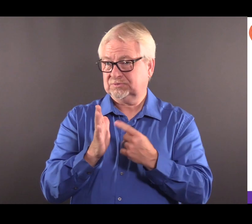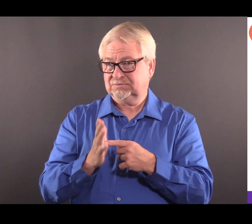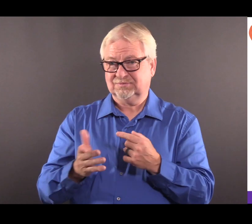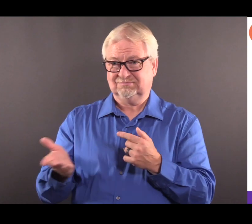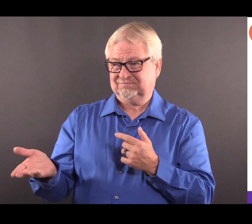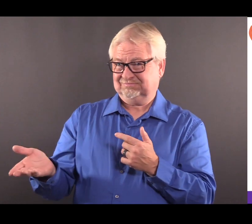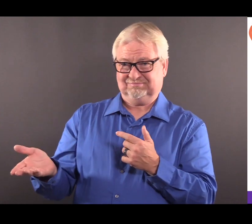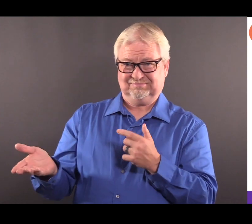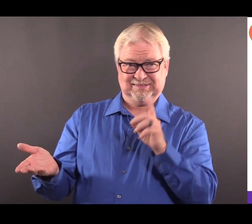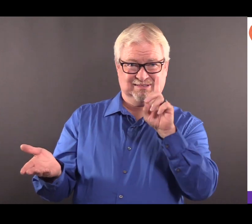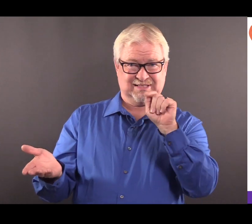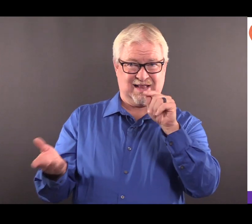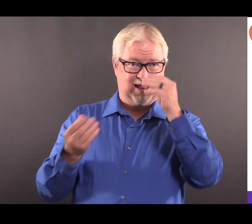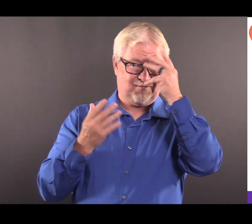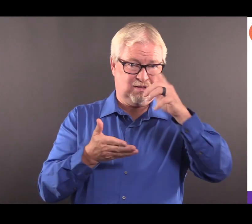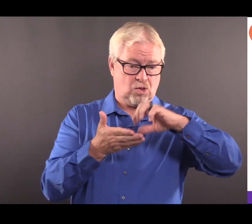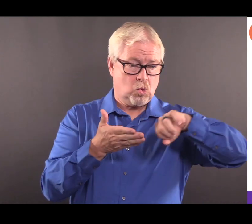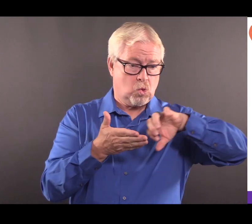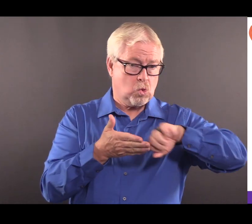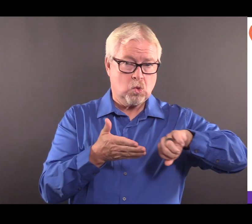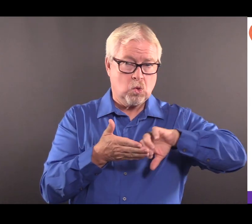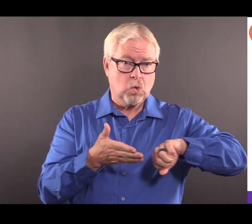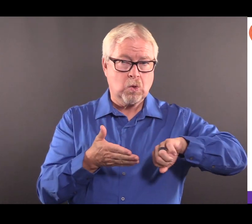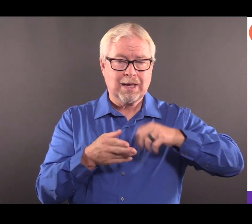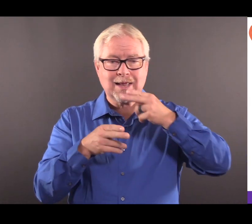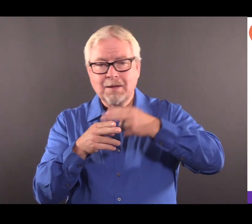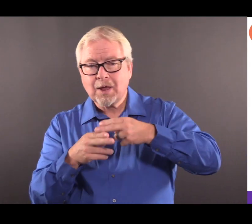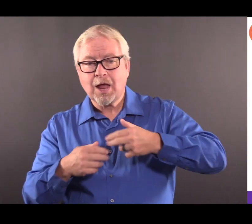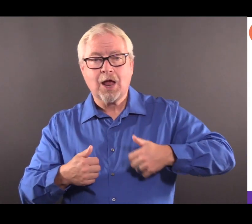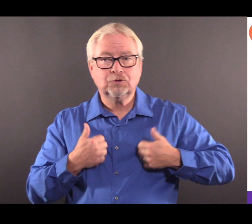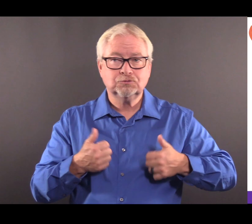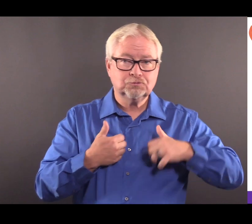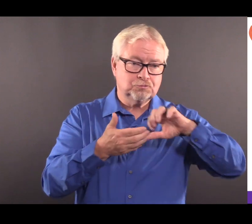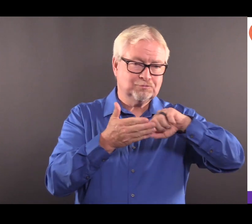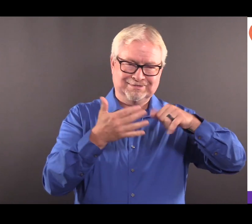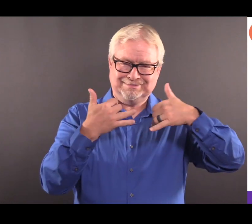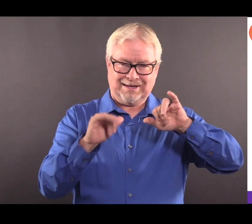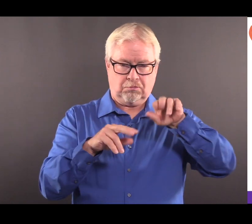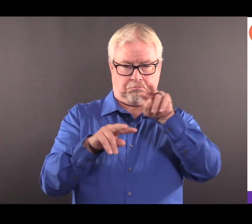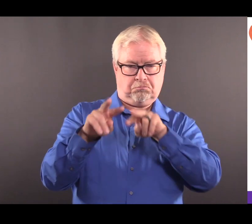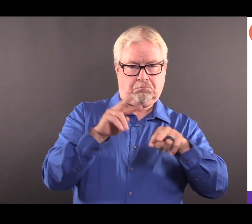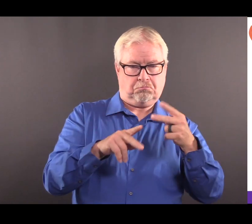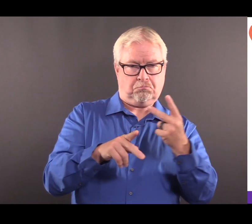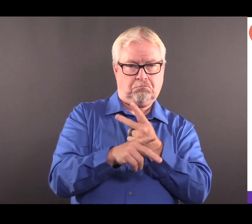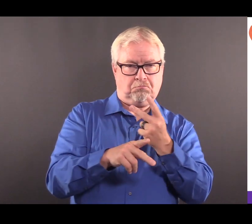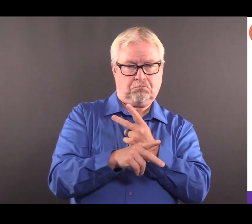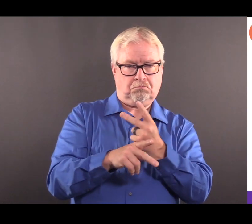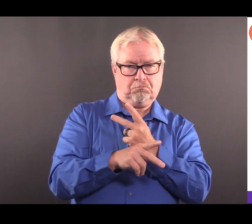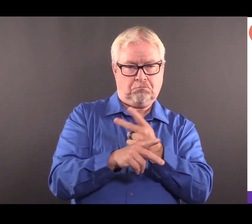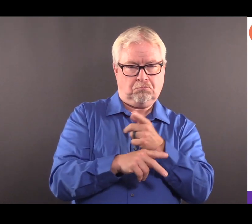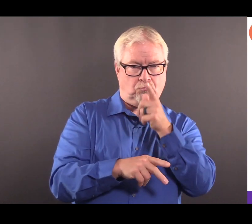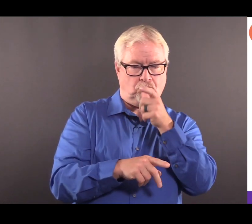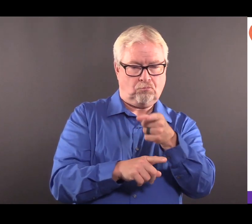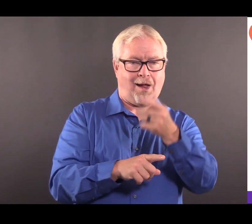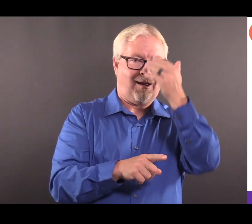or aggregate data. Sometimes, even if the data is stripped of the person's name or